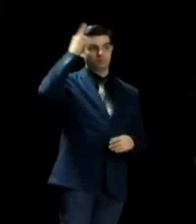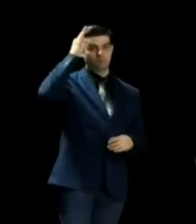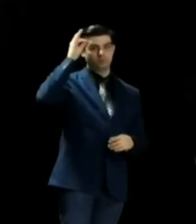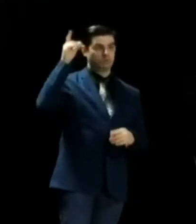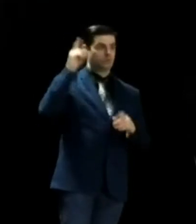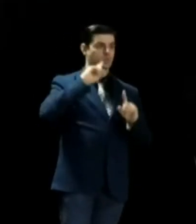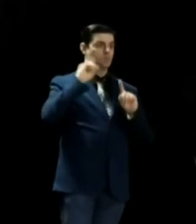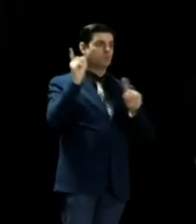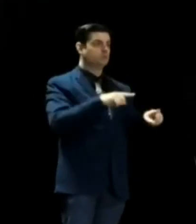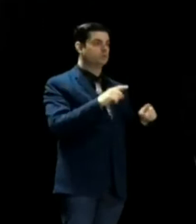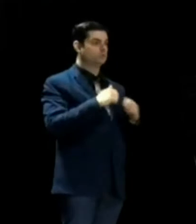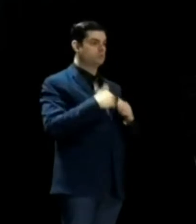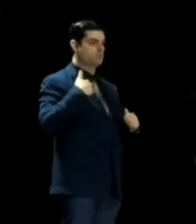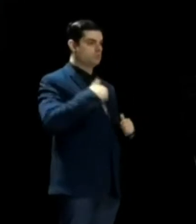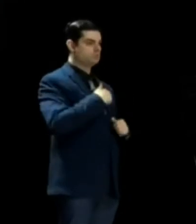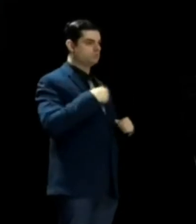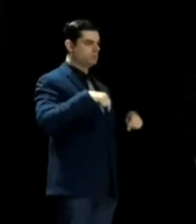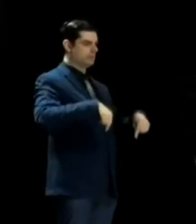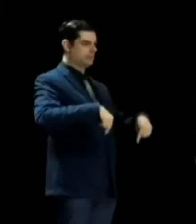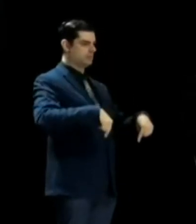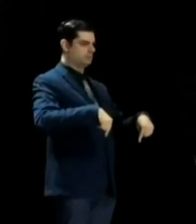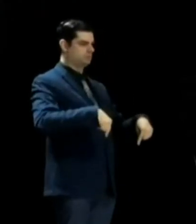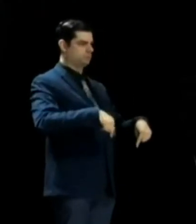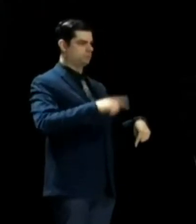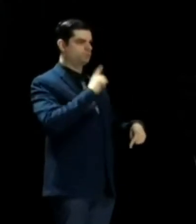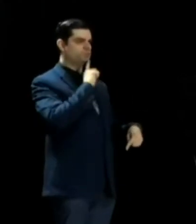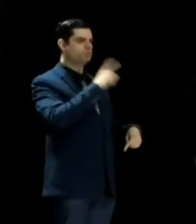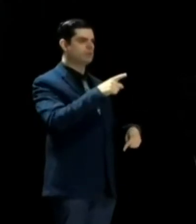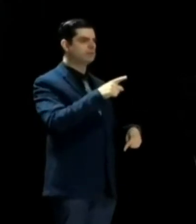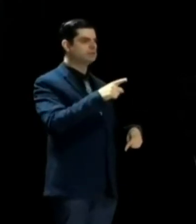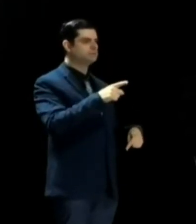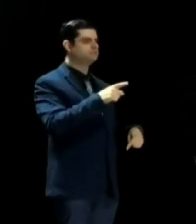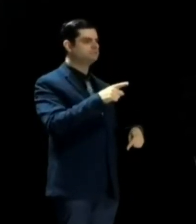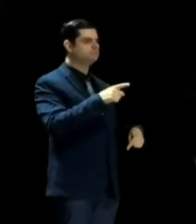but this is a strategic initiative that we had to help drive our own data.